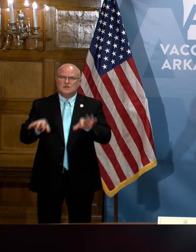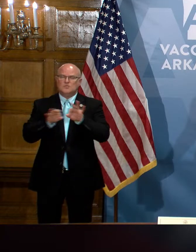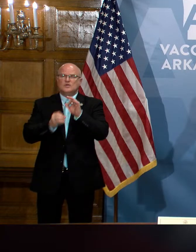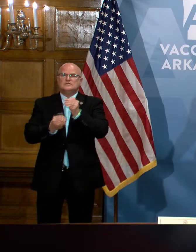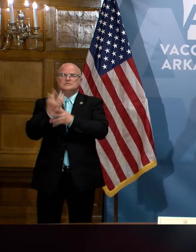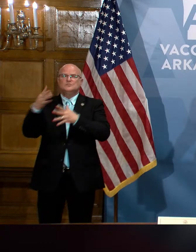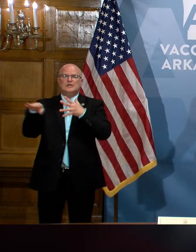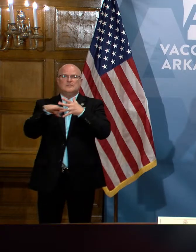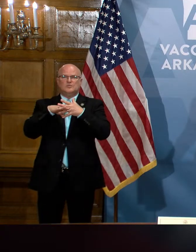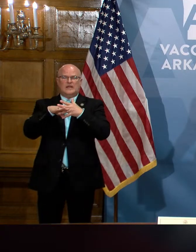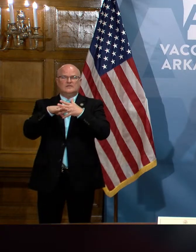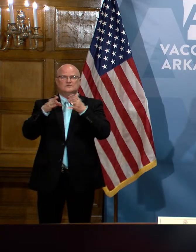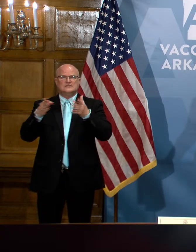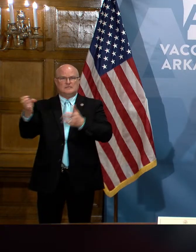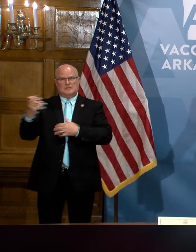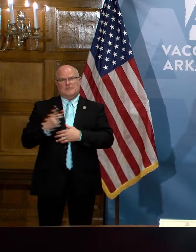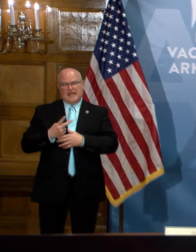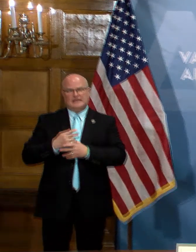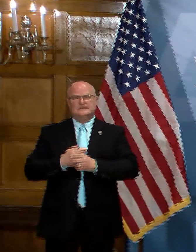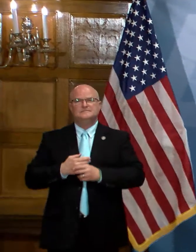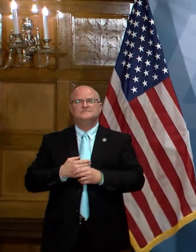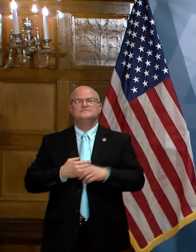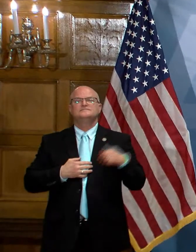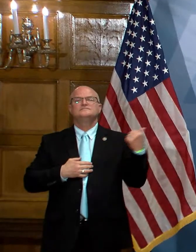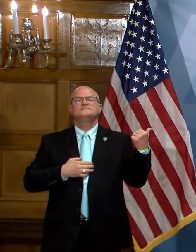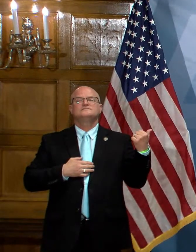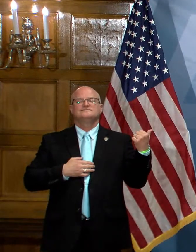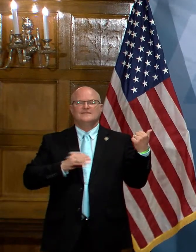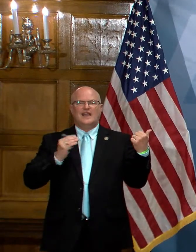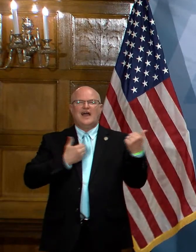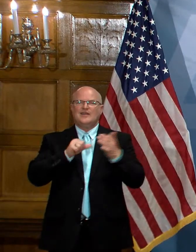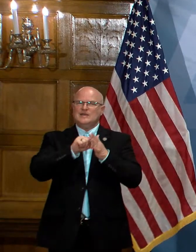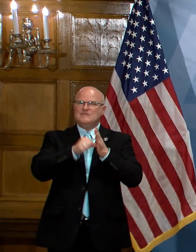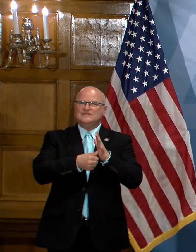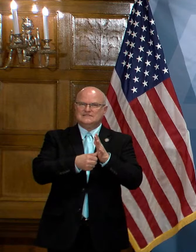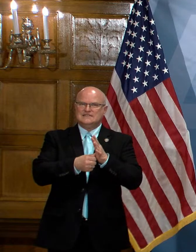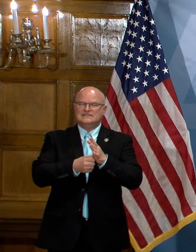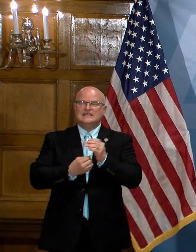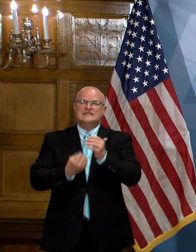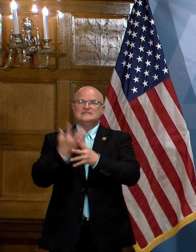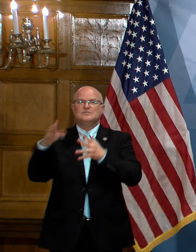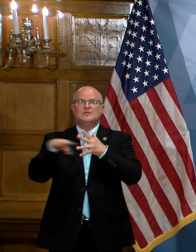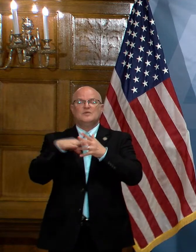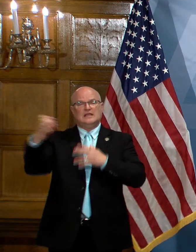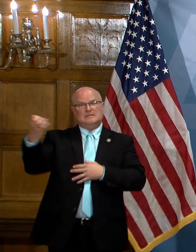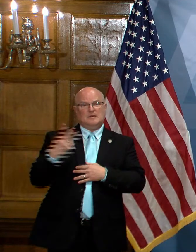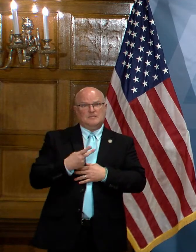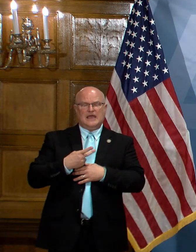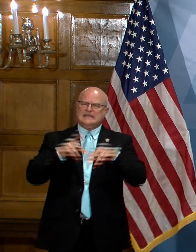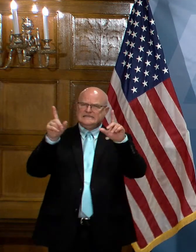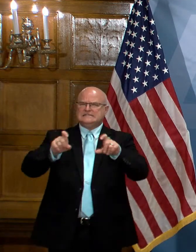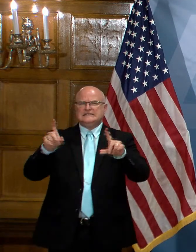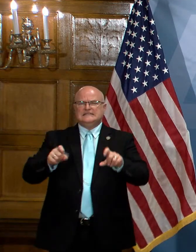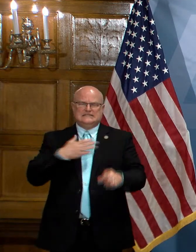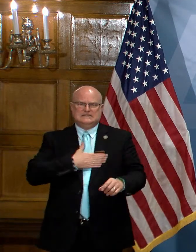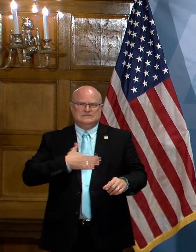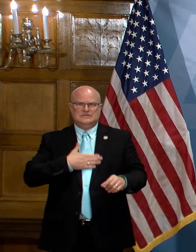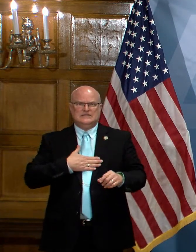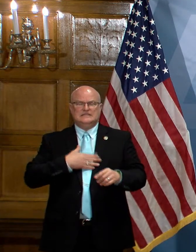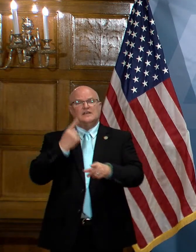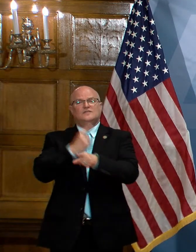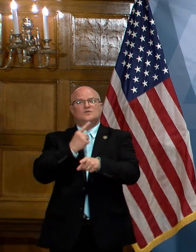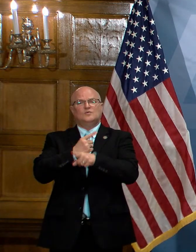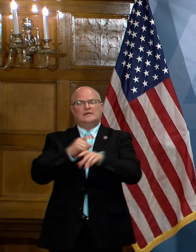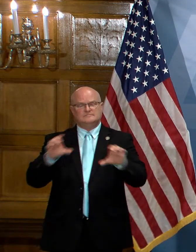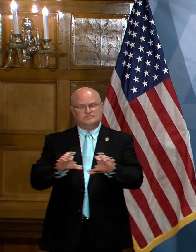spring breakers coming back? Our emphasis on the spring breakers coming back, get tested, take the